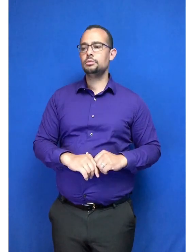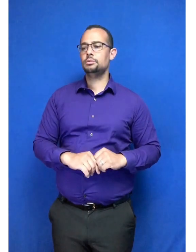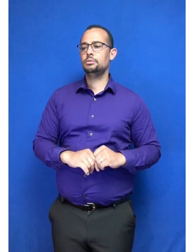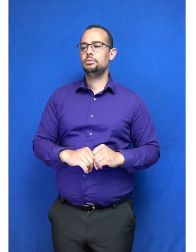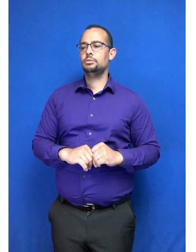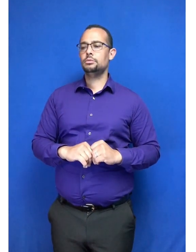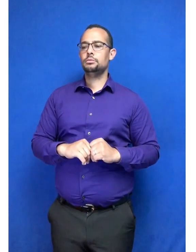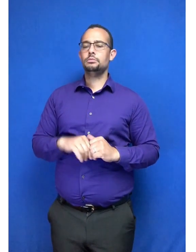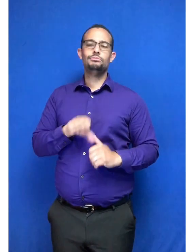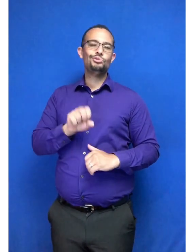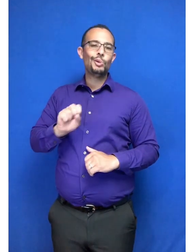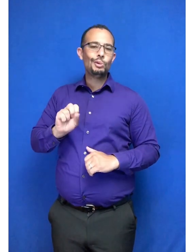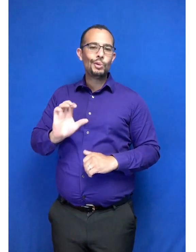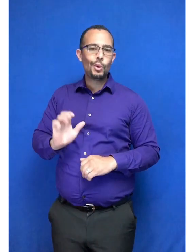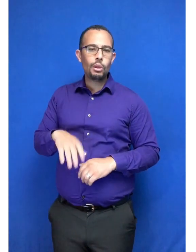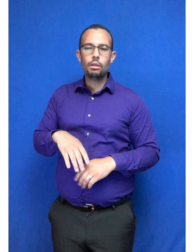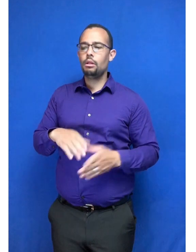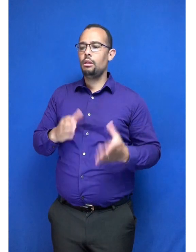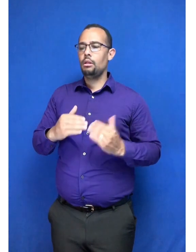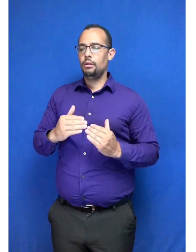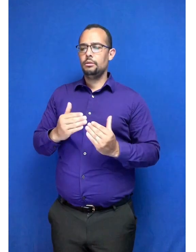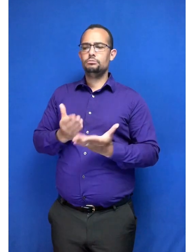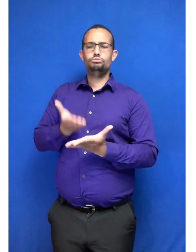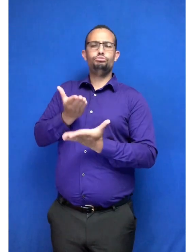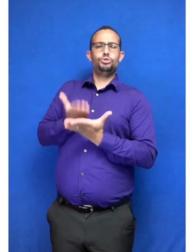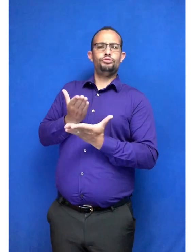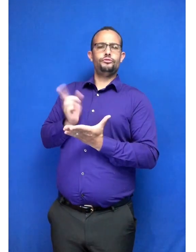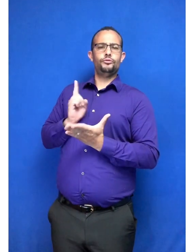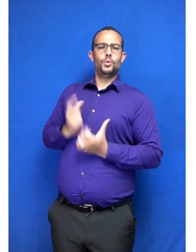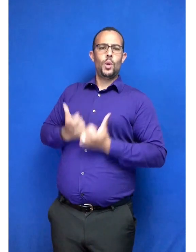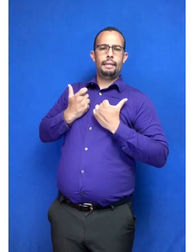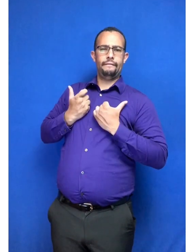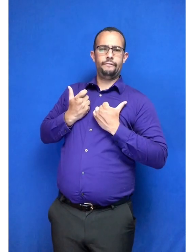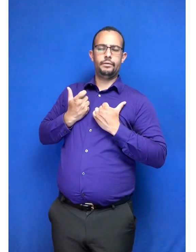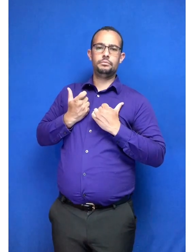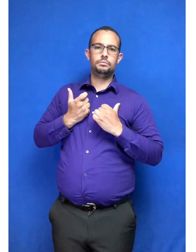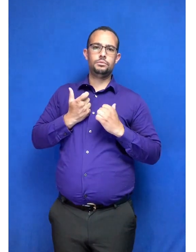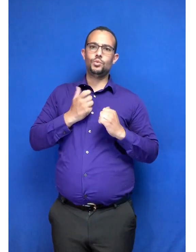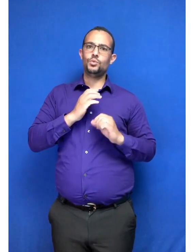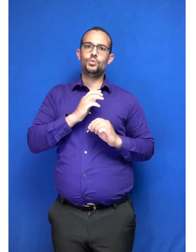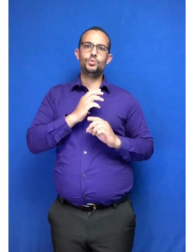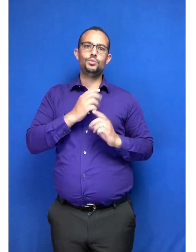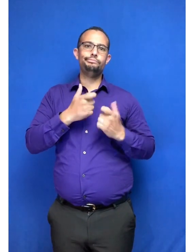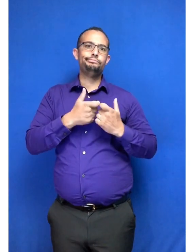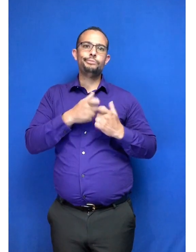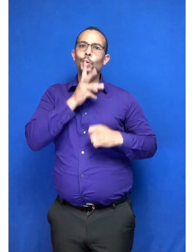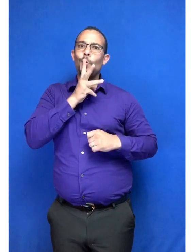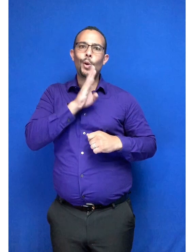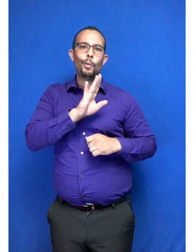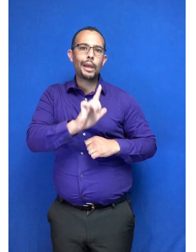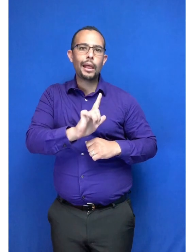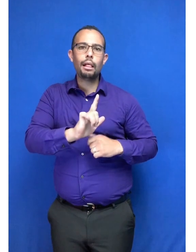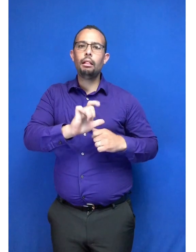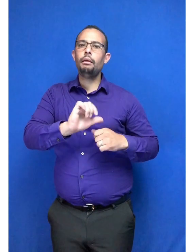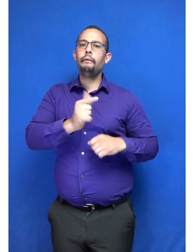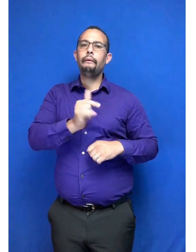deed, a lease, a mortgage, a utility bill, copy of a living will, power of attorney,